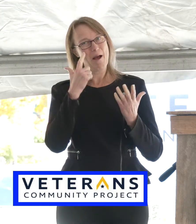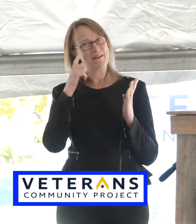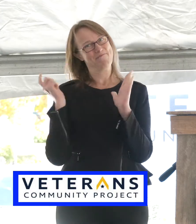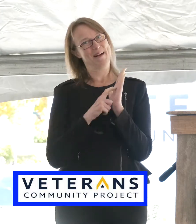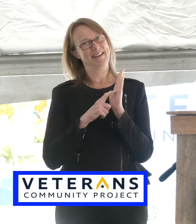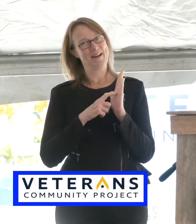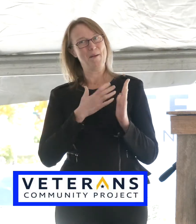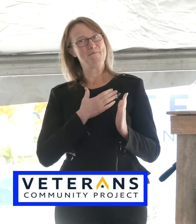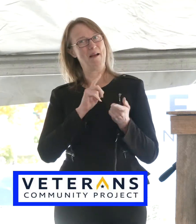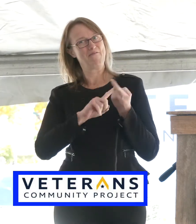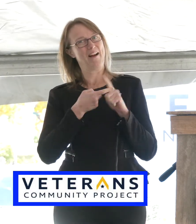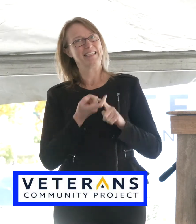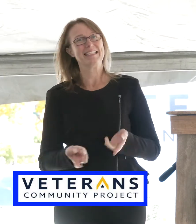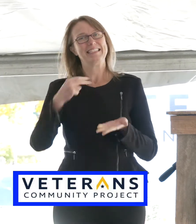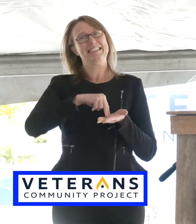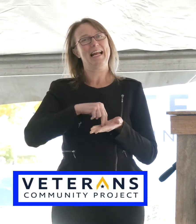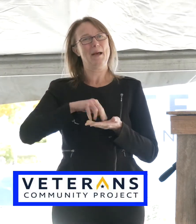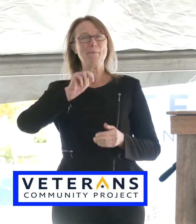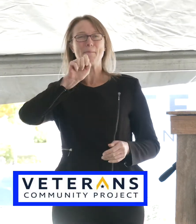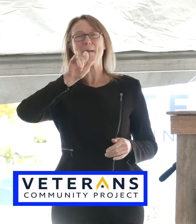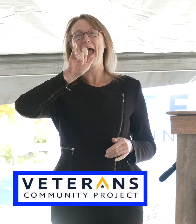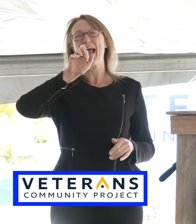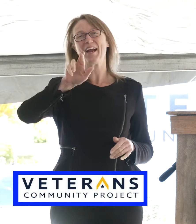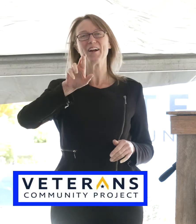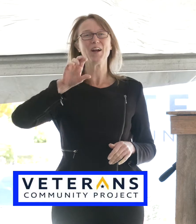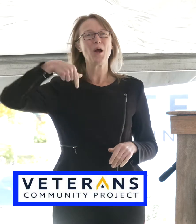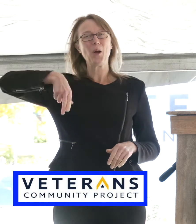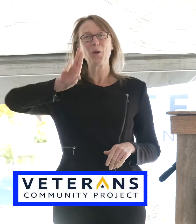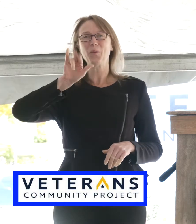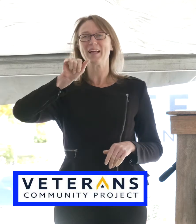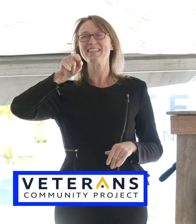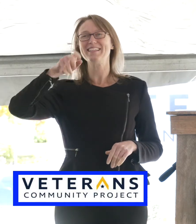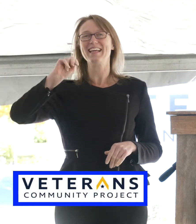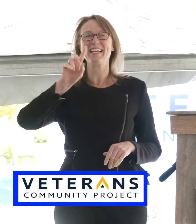friend, stand up Quinton, Mayor Quinton Lucas.